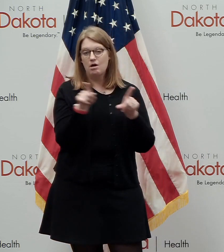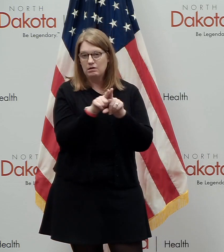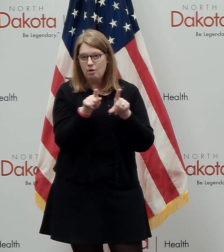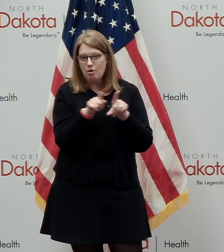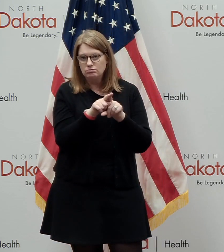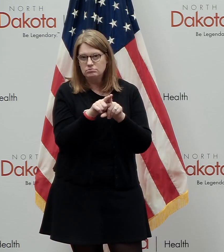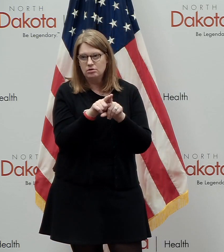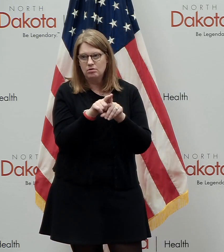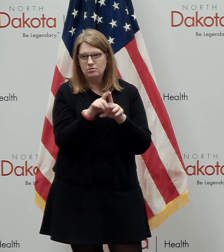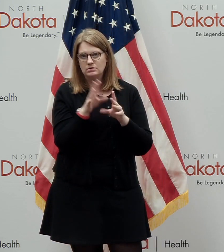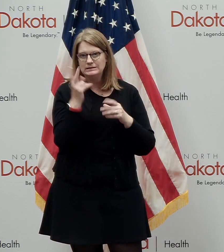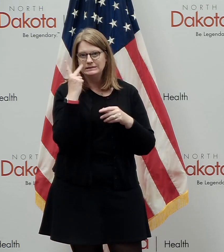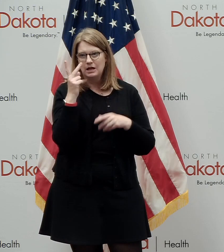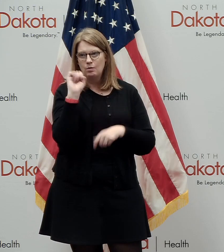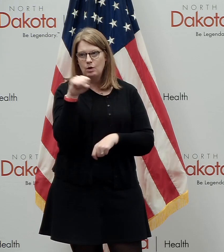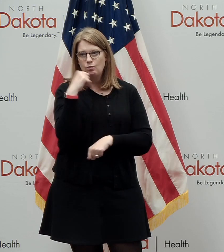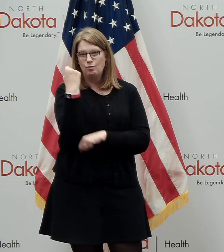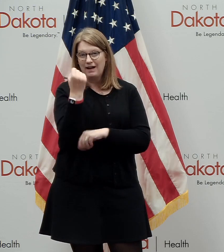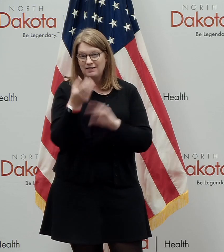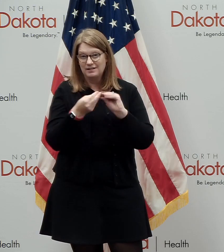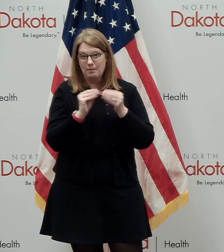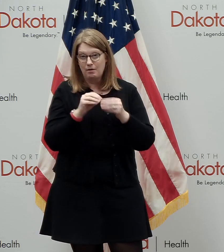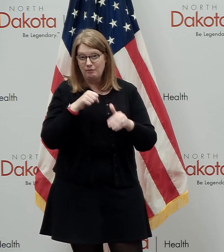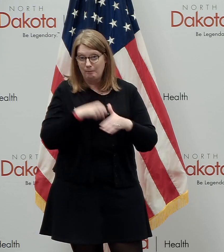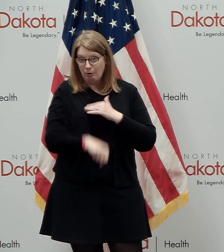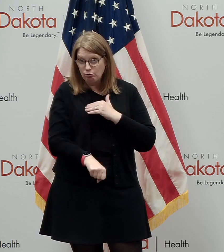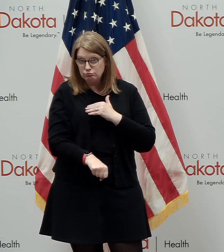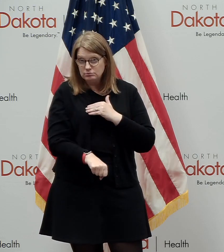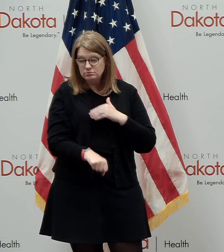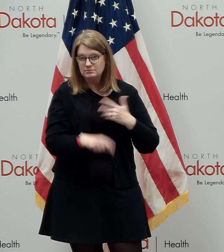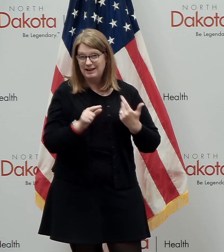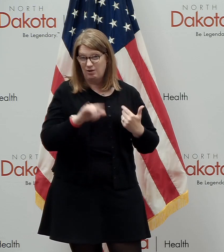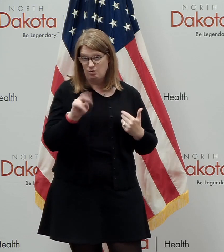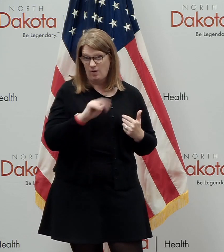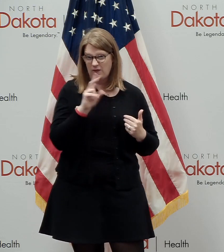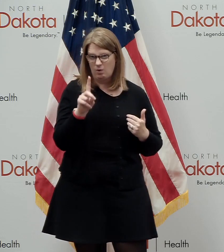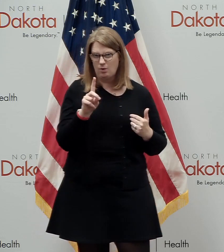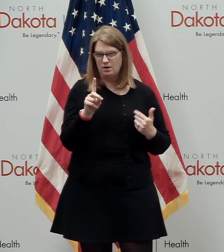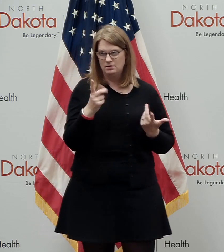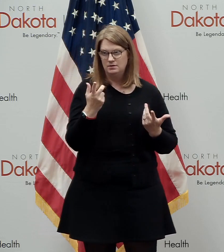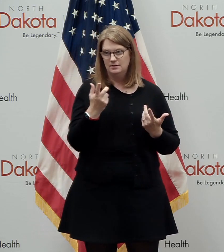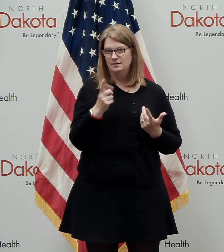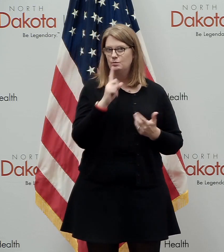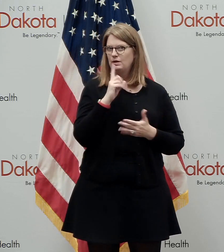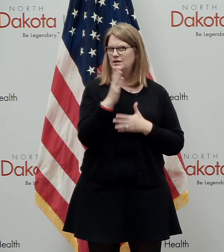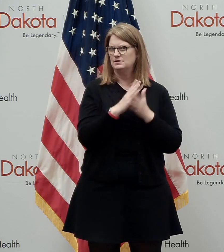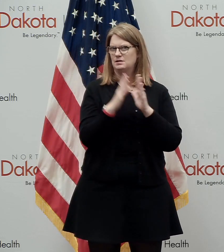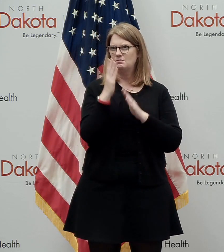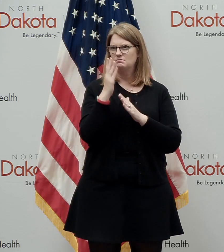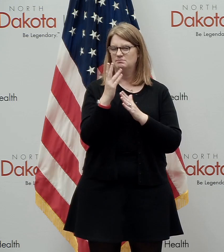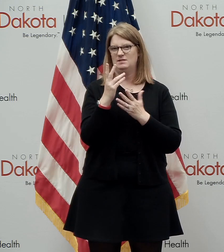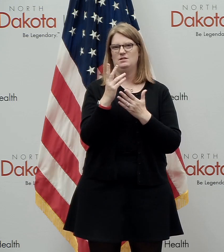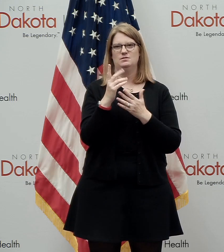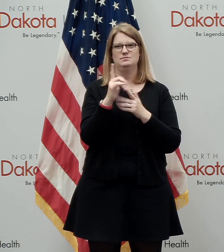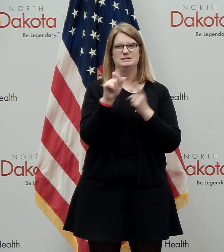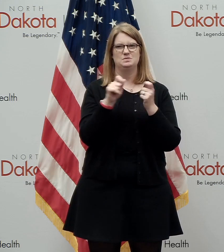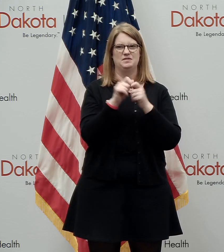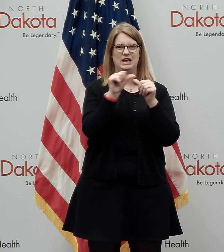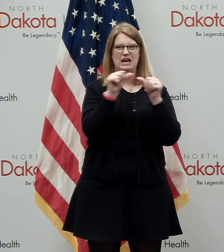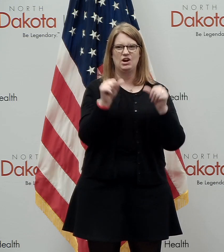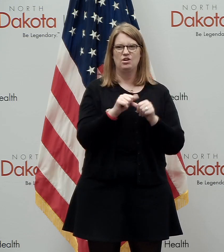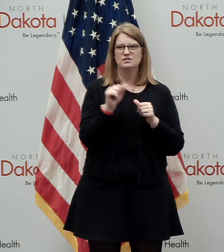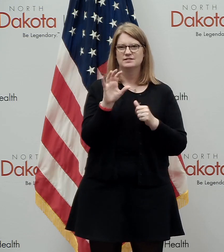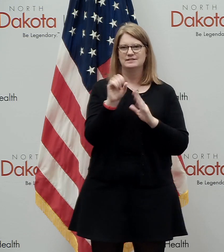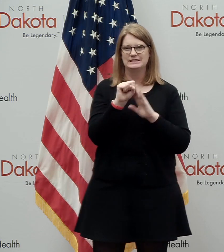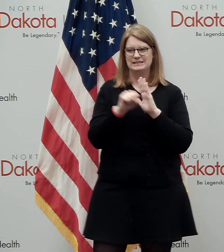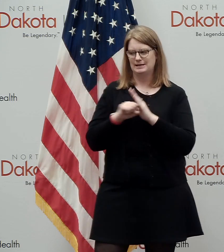I saw that we had a record number of births in North Dakota in some parts of the state. I think there was, I think the Fargo